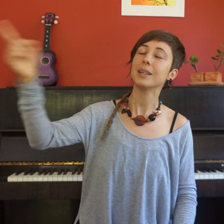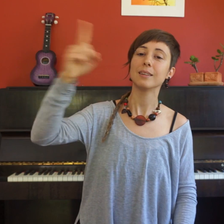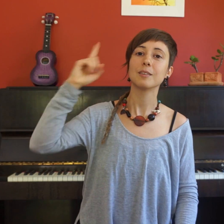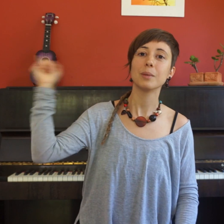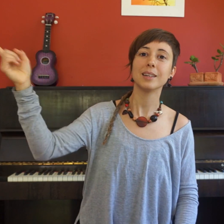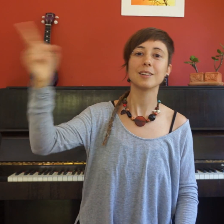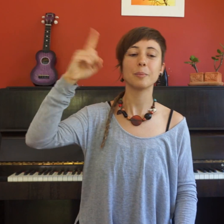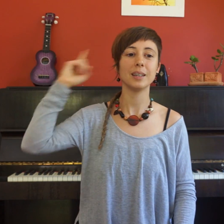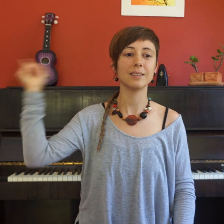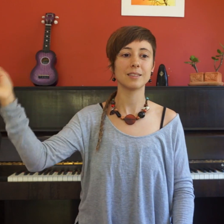spins, spins, spins.